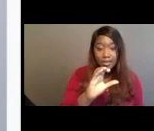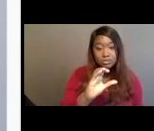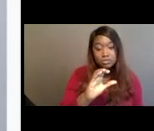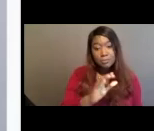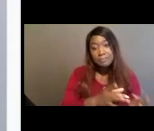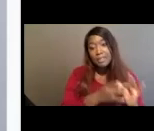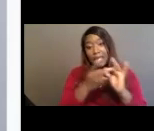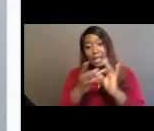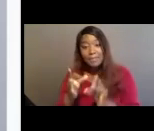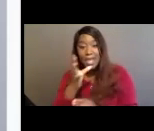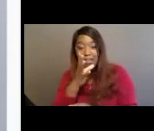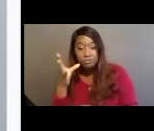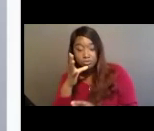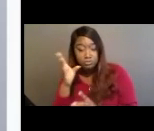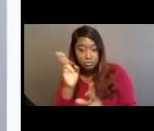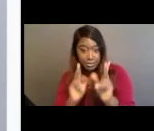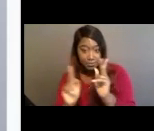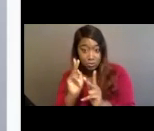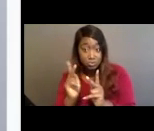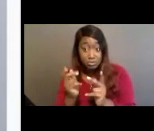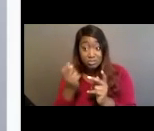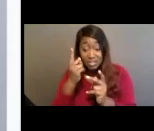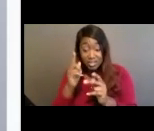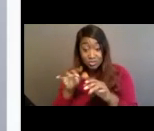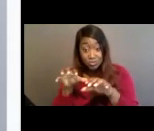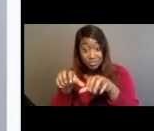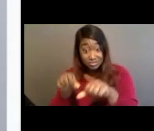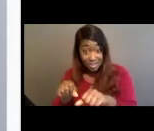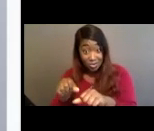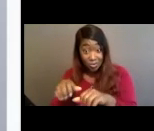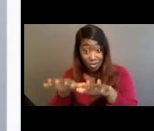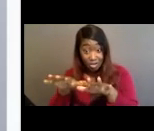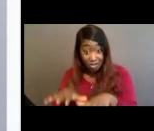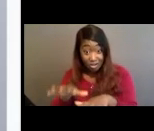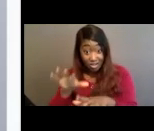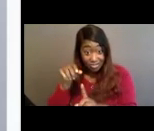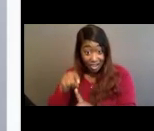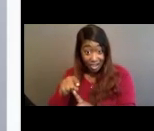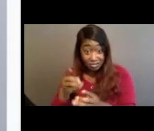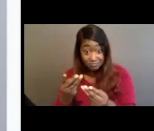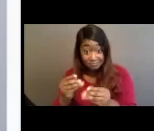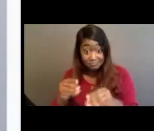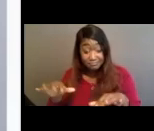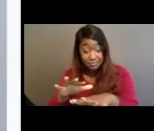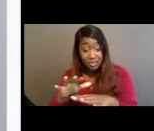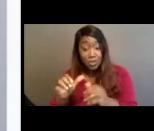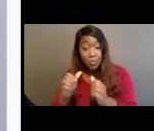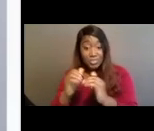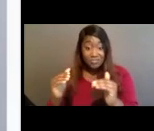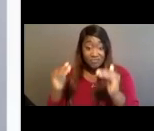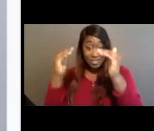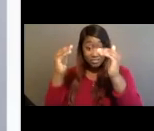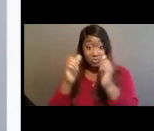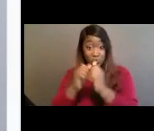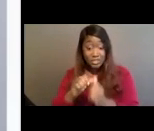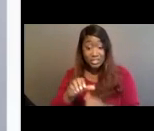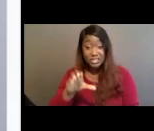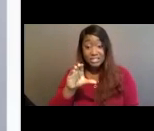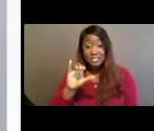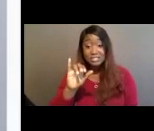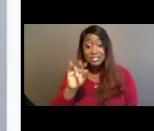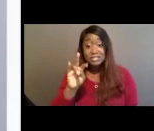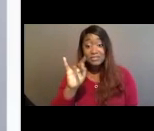agricultural settlement or the agricultural advancements and the civilization settlements really ended